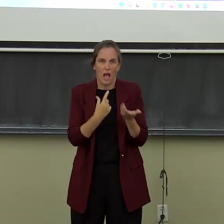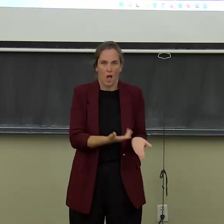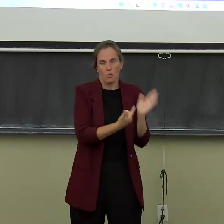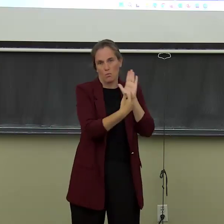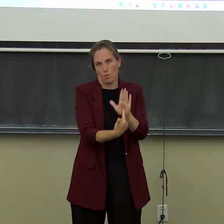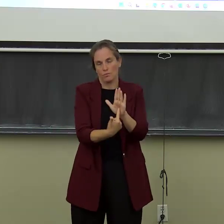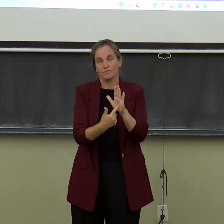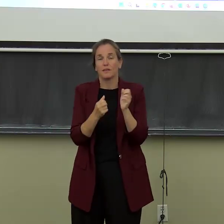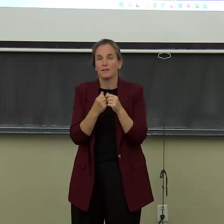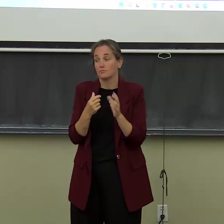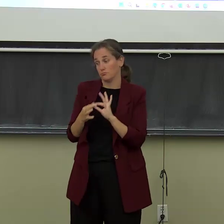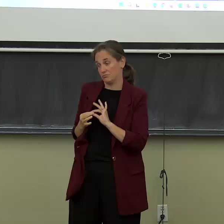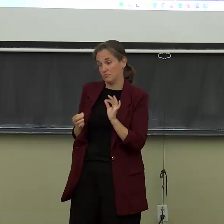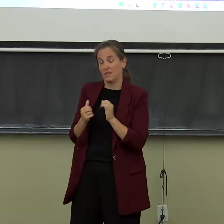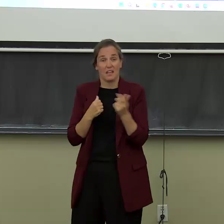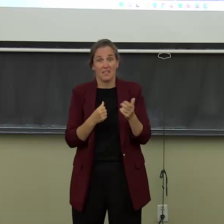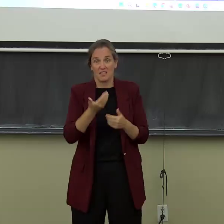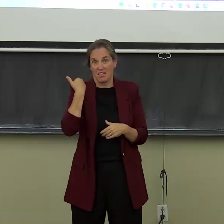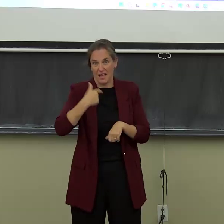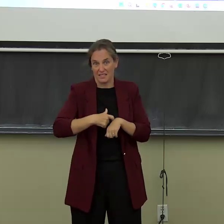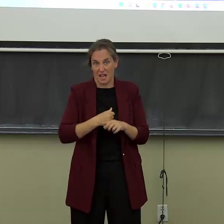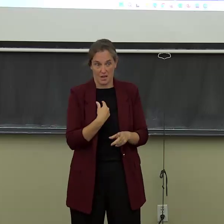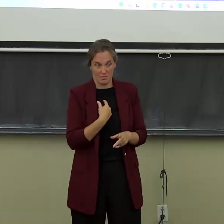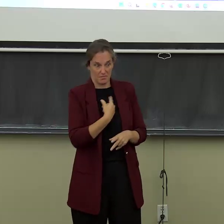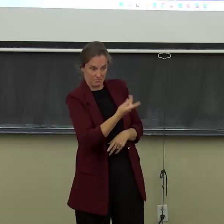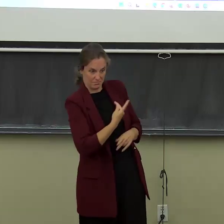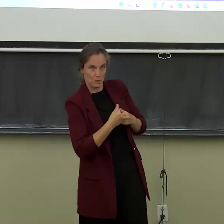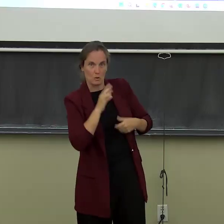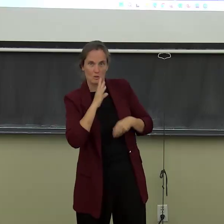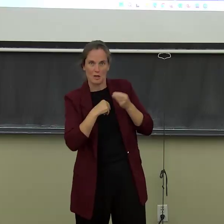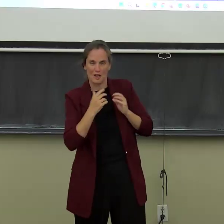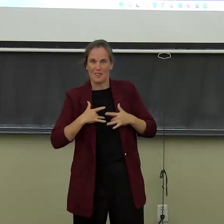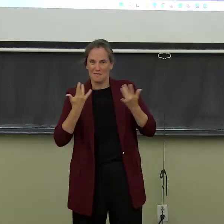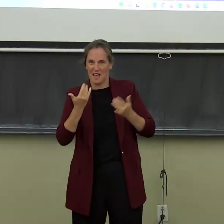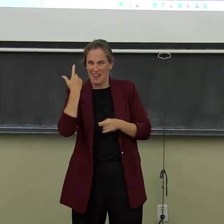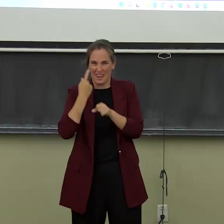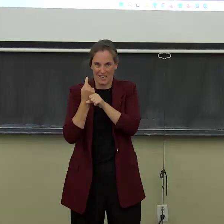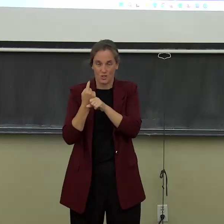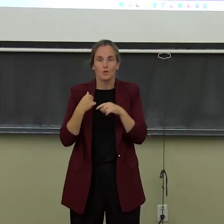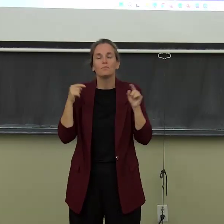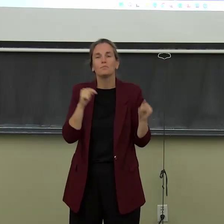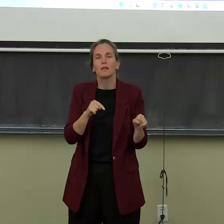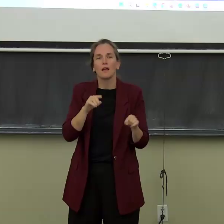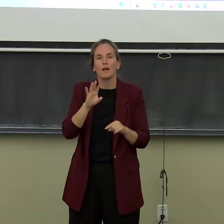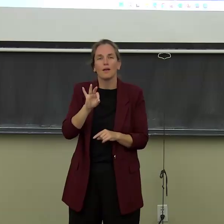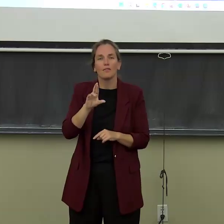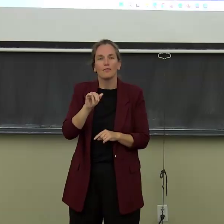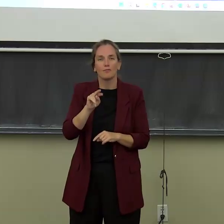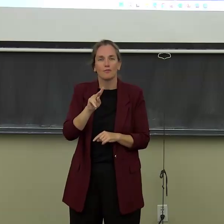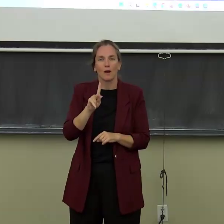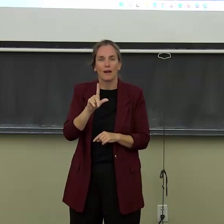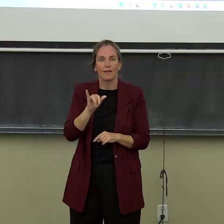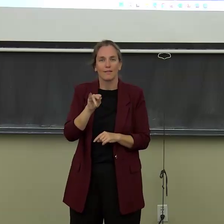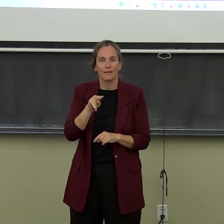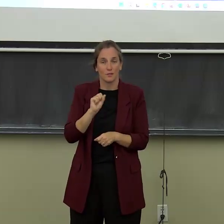mention, because the last time Yuta and I were talking, I think at this event last year, we mentioned Ursula Franklin's work, and Yuta said,